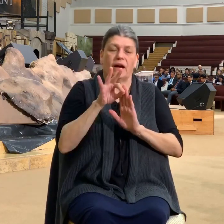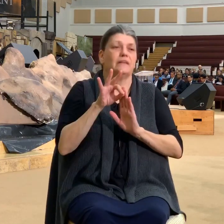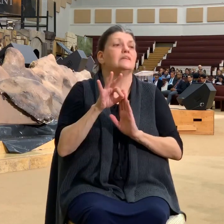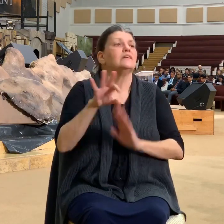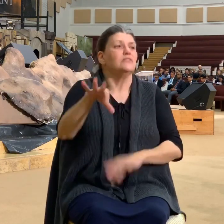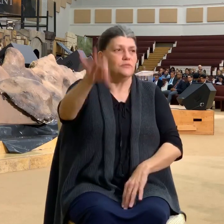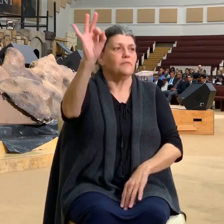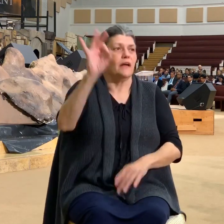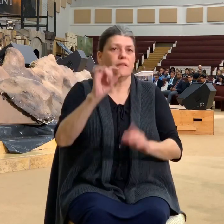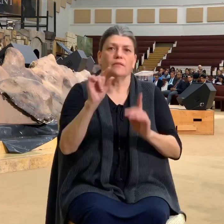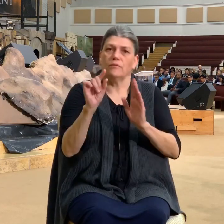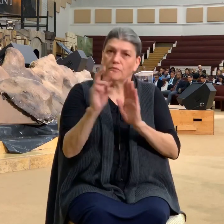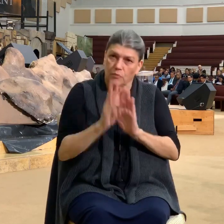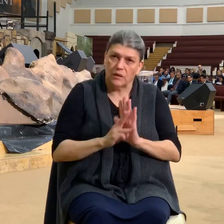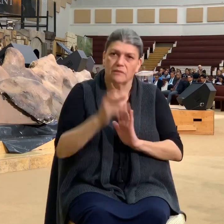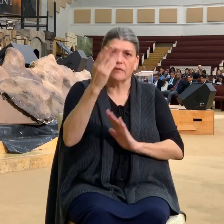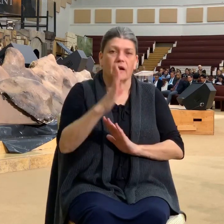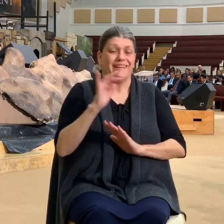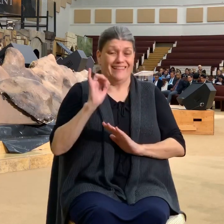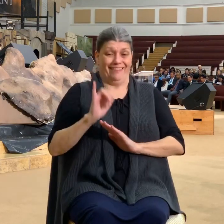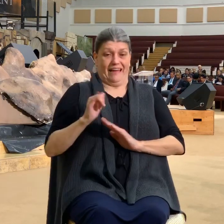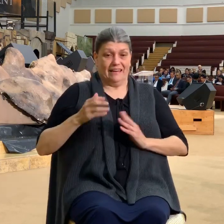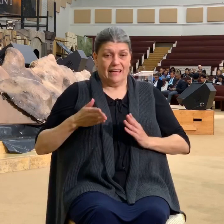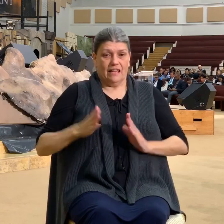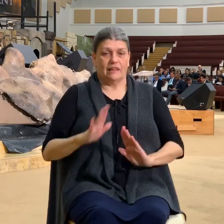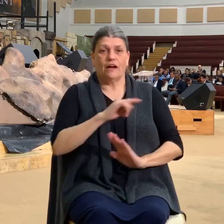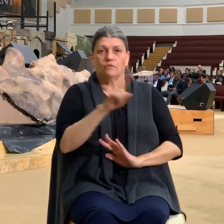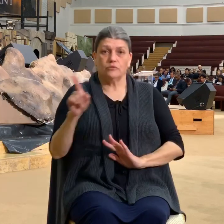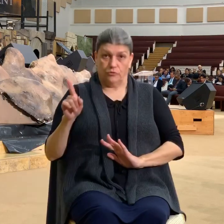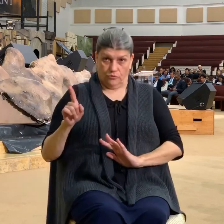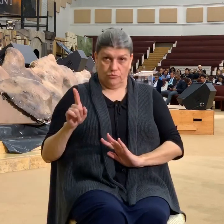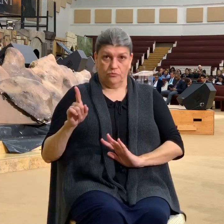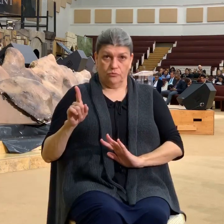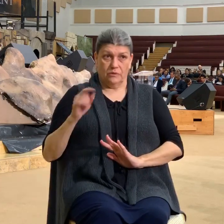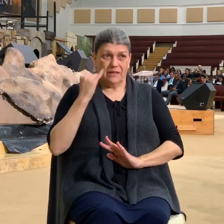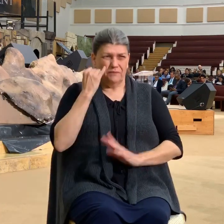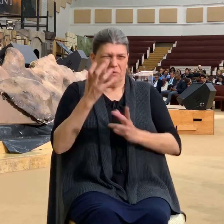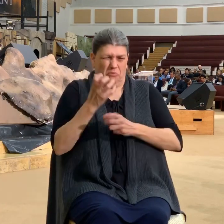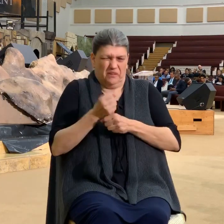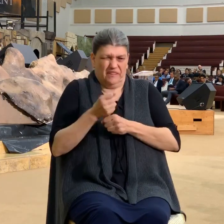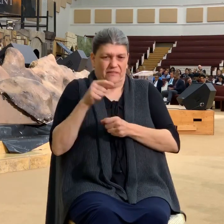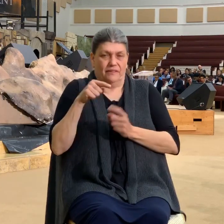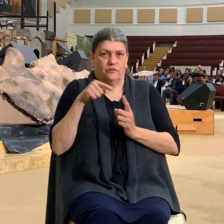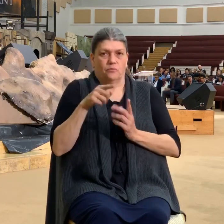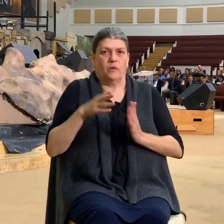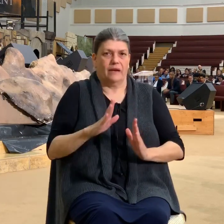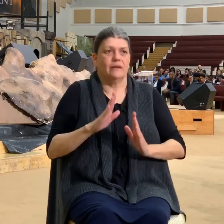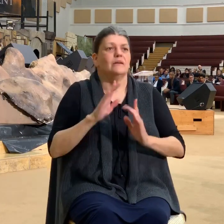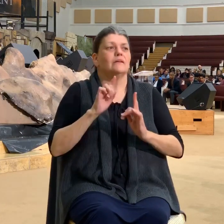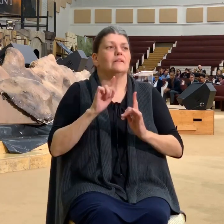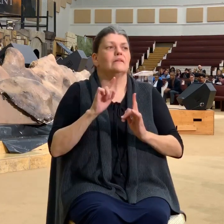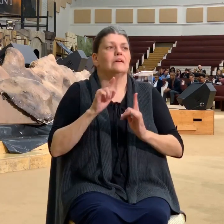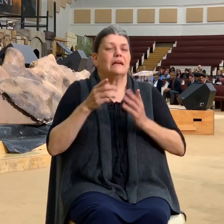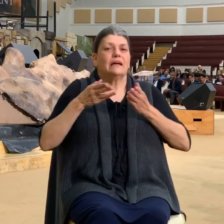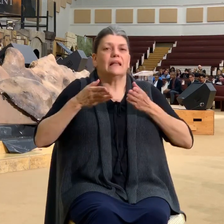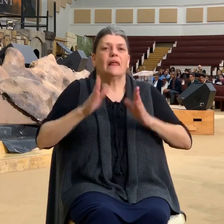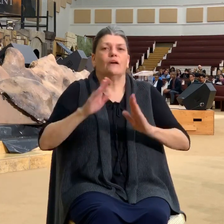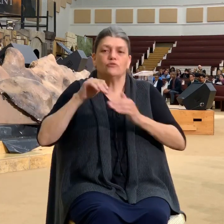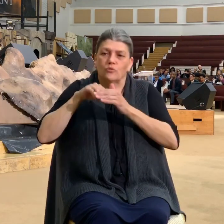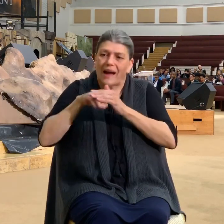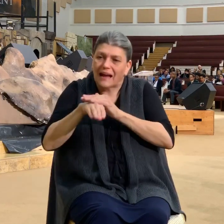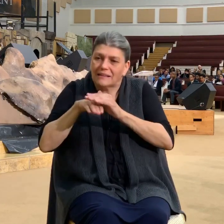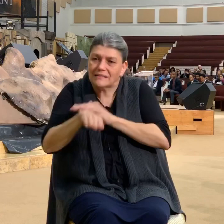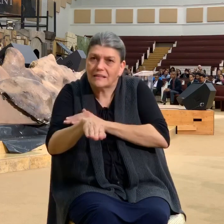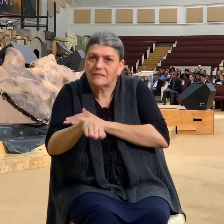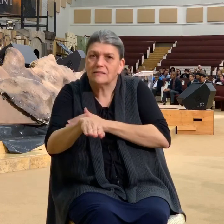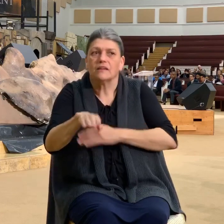That allows you, if you want to receive it this way, it allows you access to know what the will of